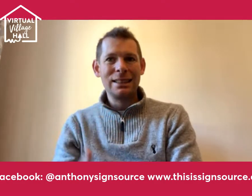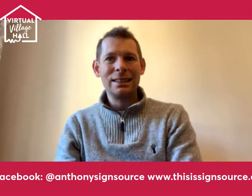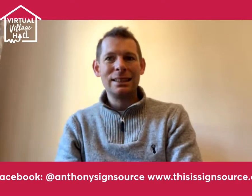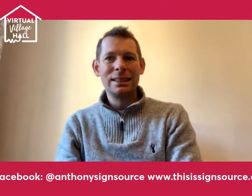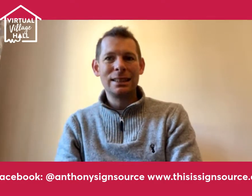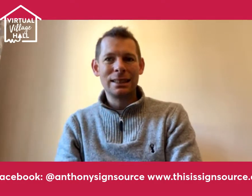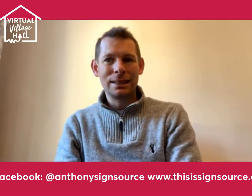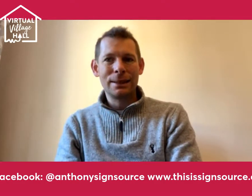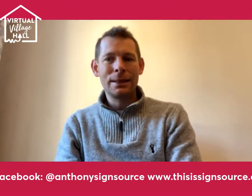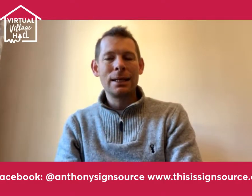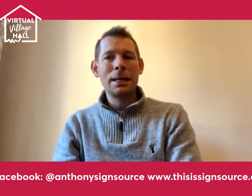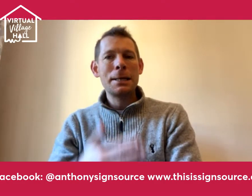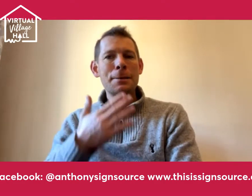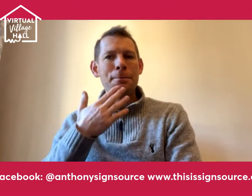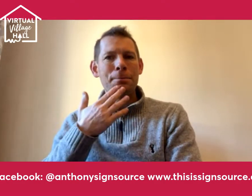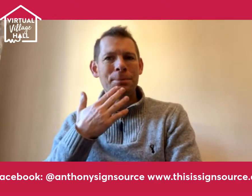and please,